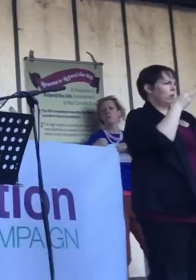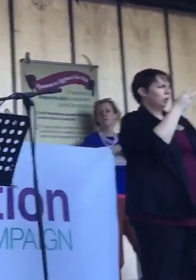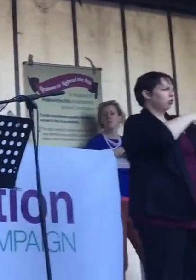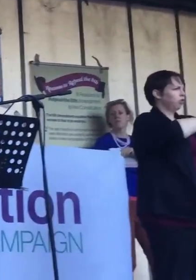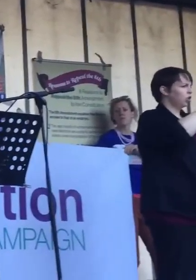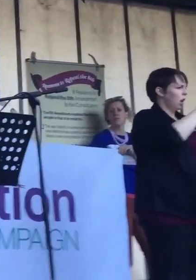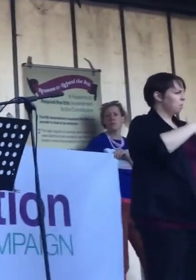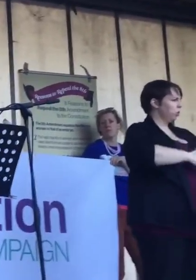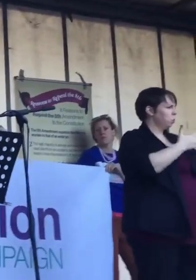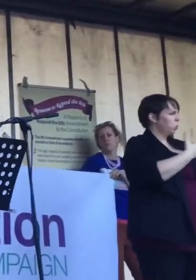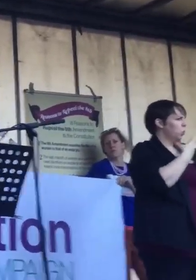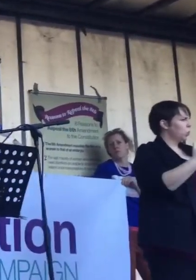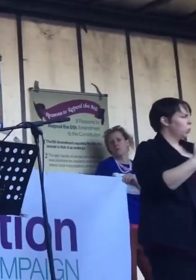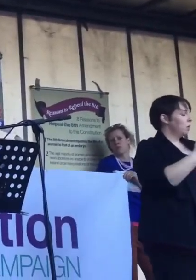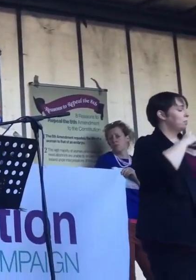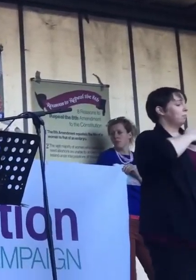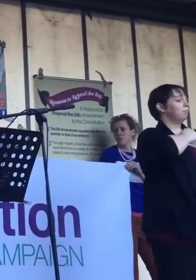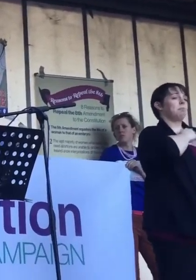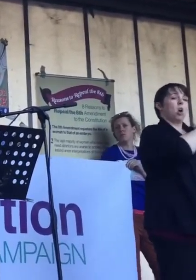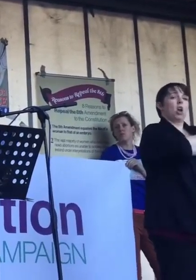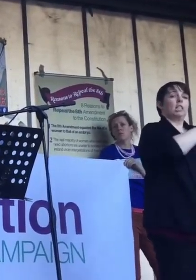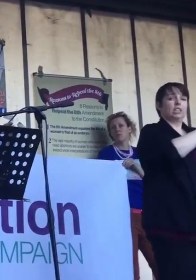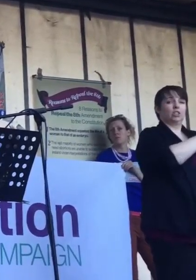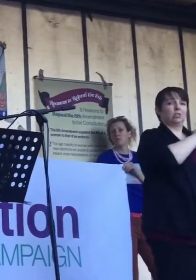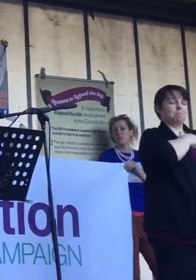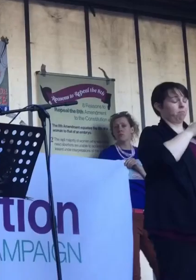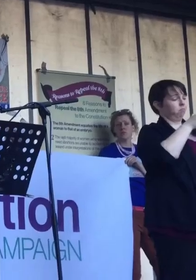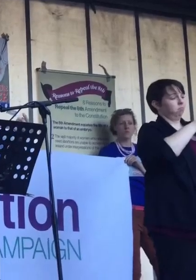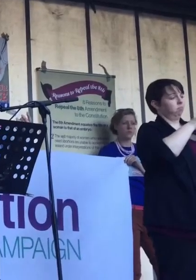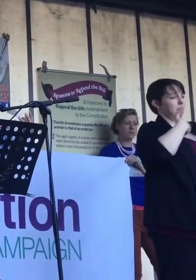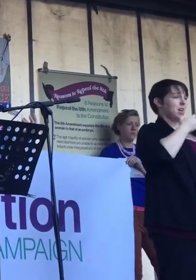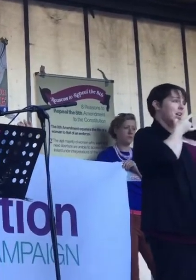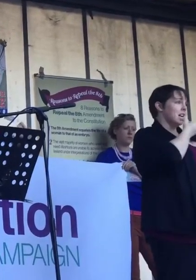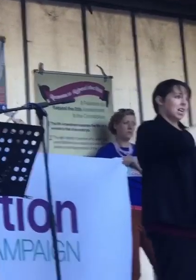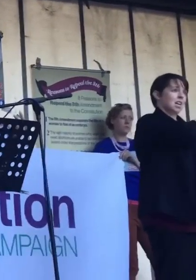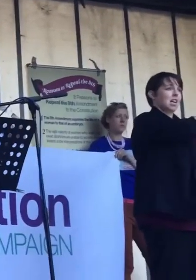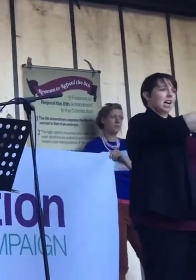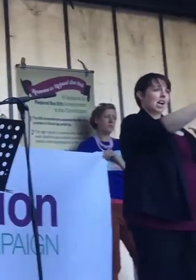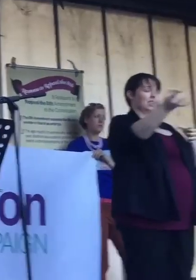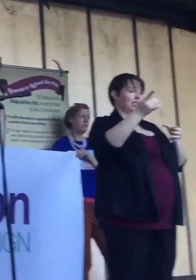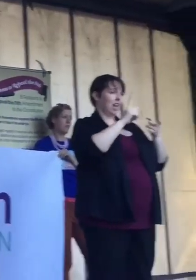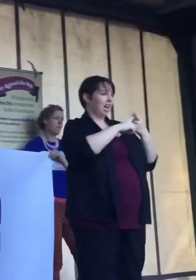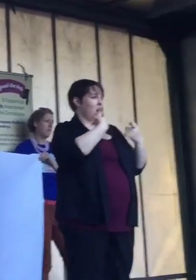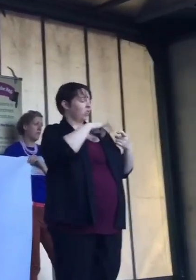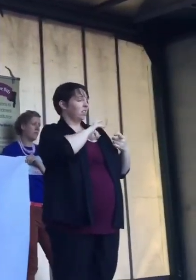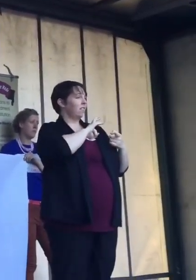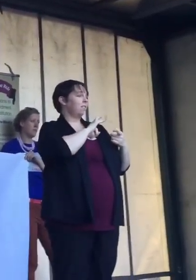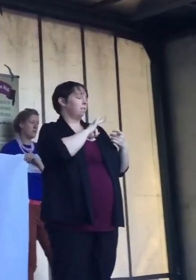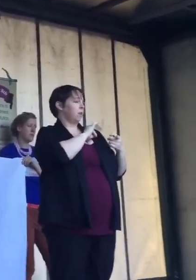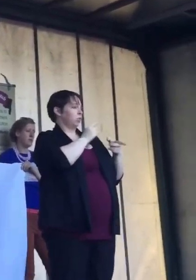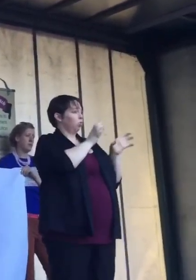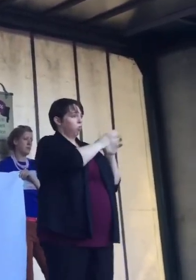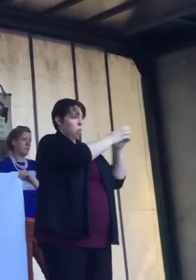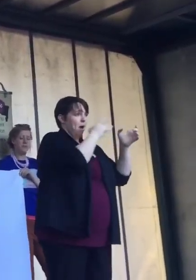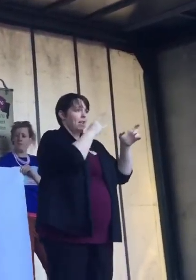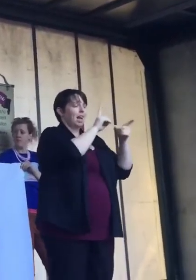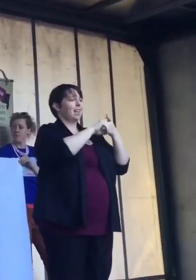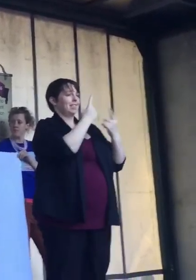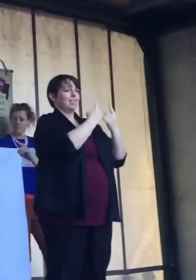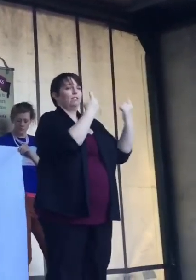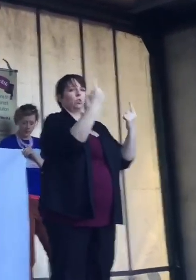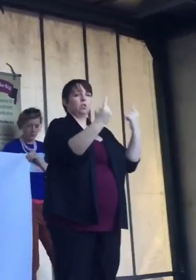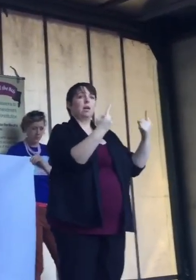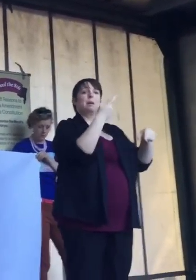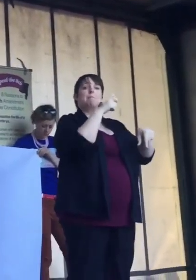And as an organisation, we would ask you and us, as individuals and as groups, that the better way to